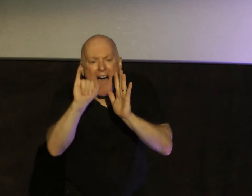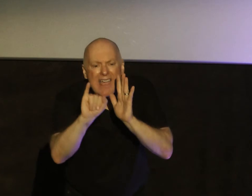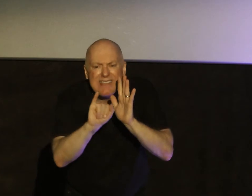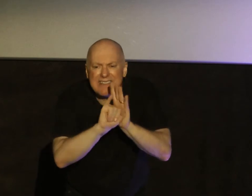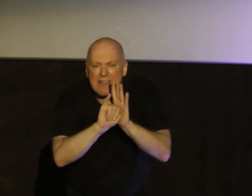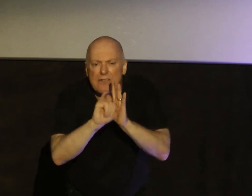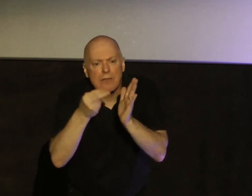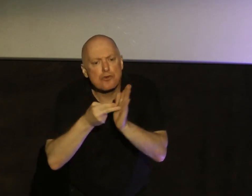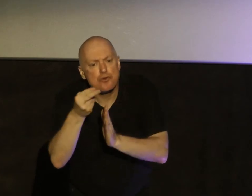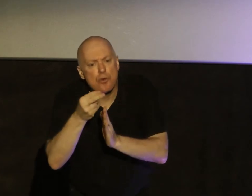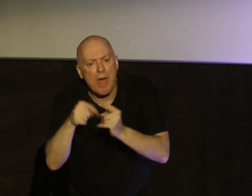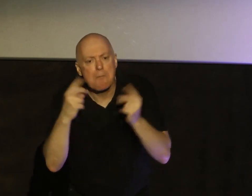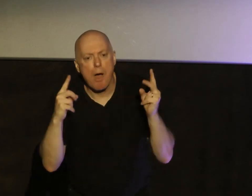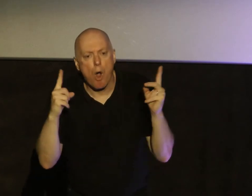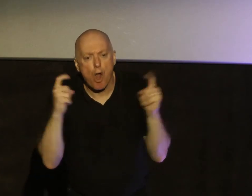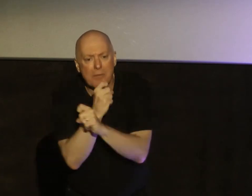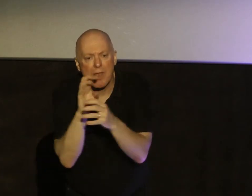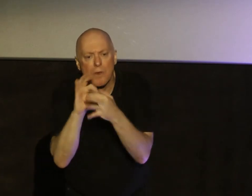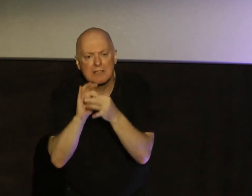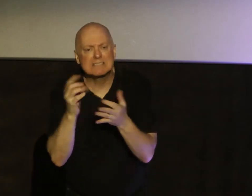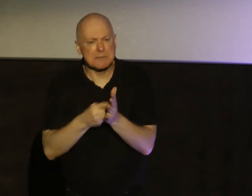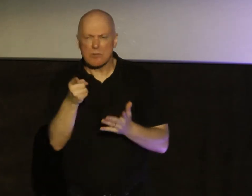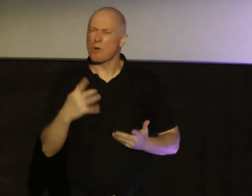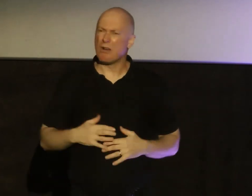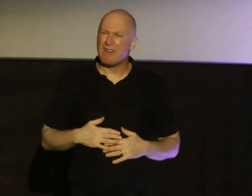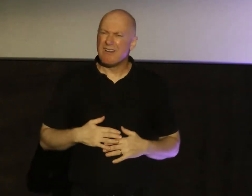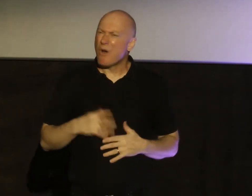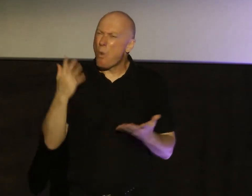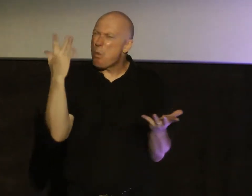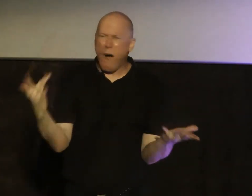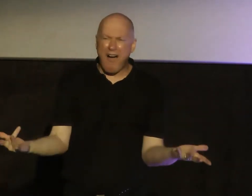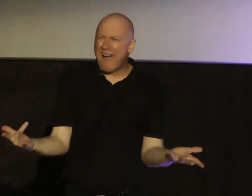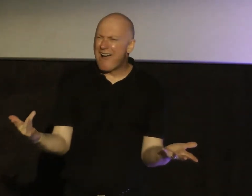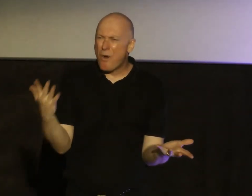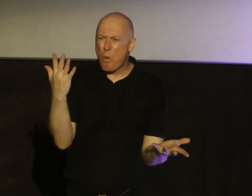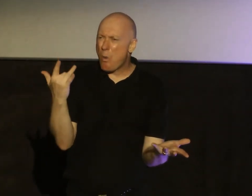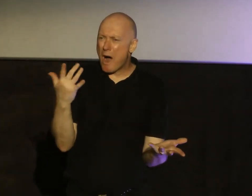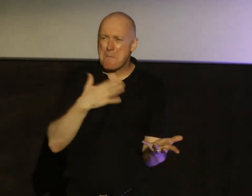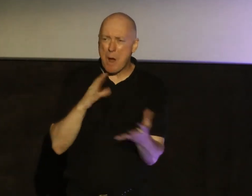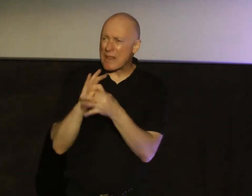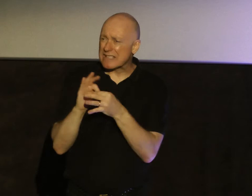relationships. You want to understand what's happening sometimes? Why is a relationship so complicated in your life